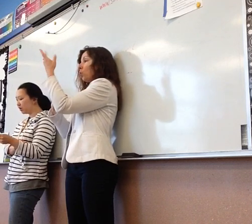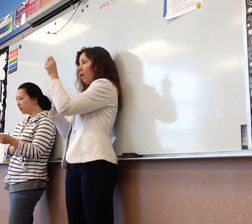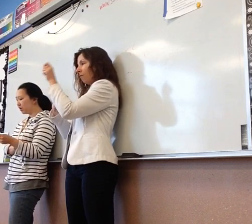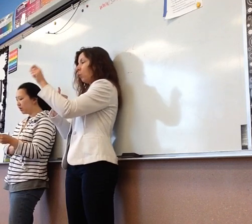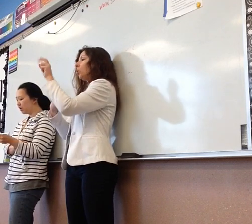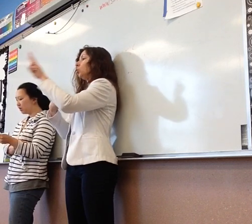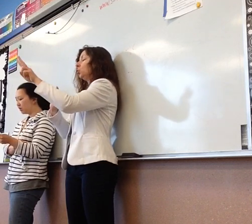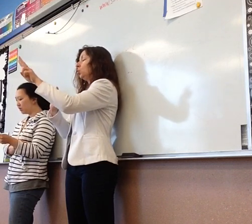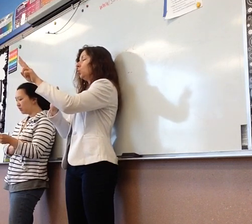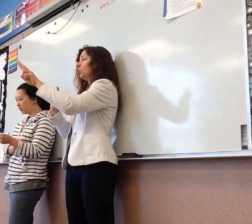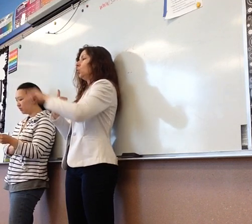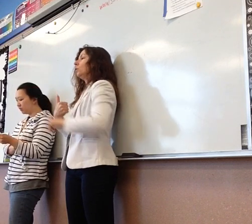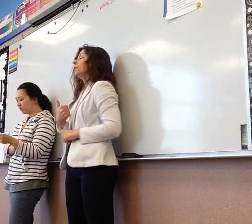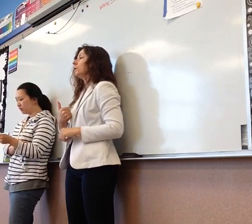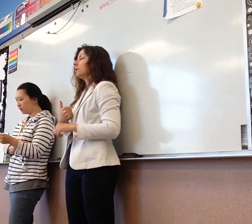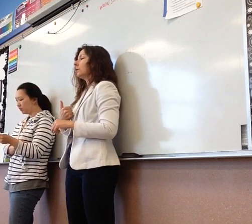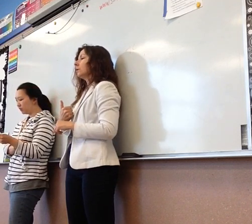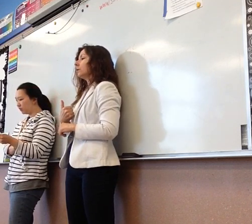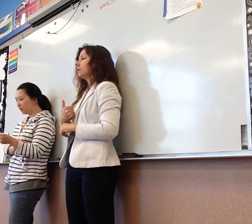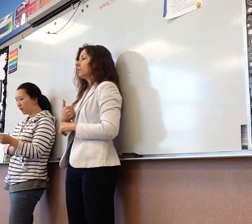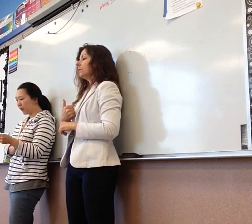12-2,